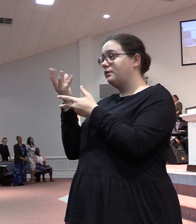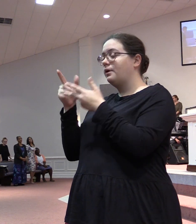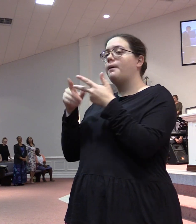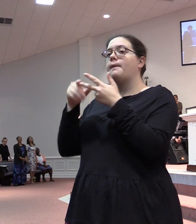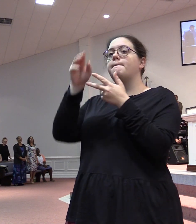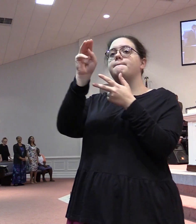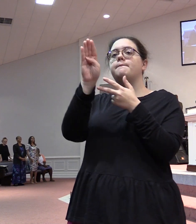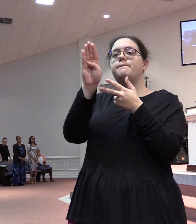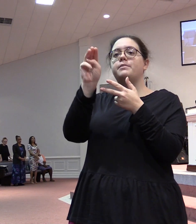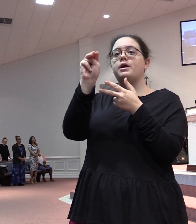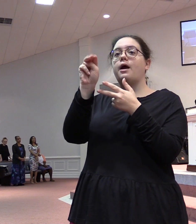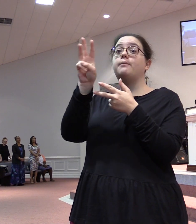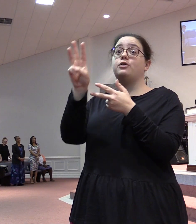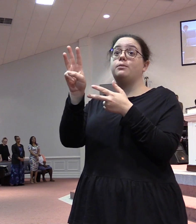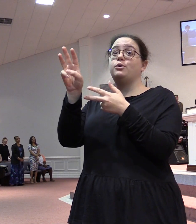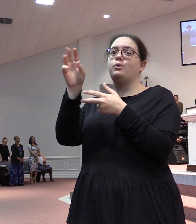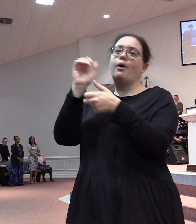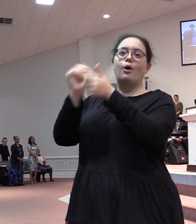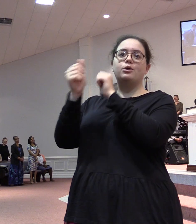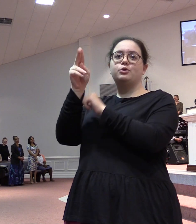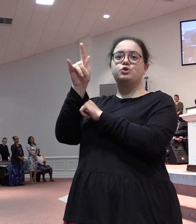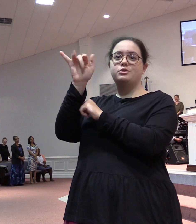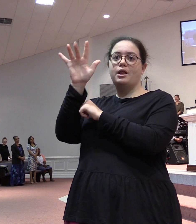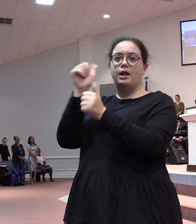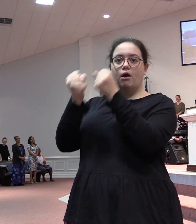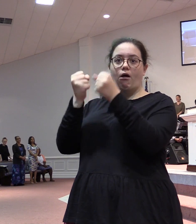BMW sports utility car.